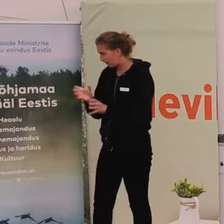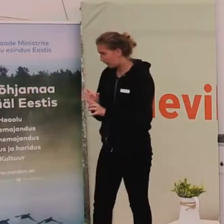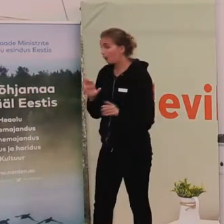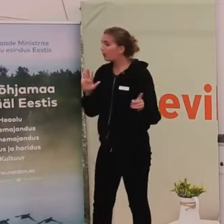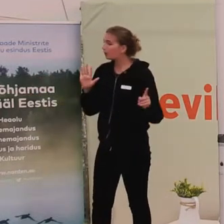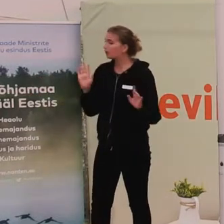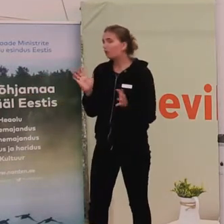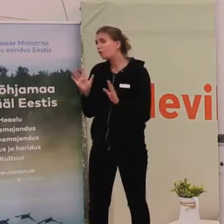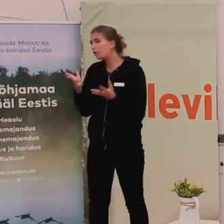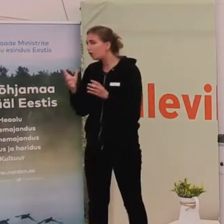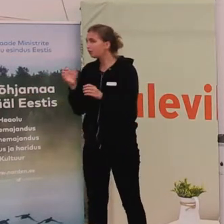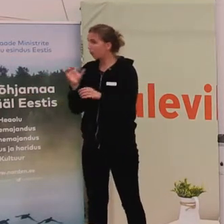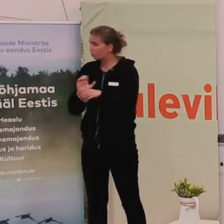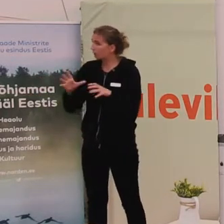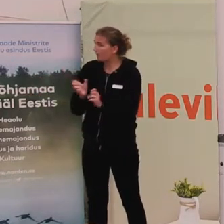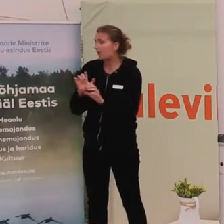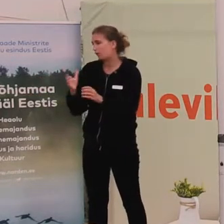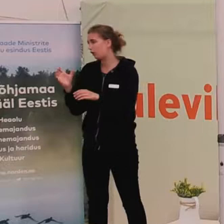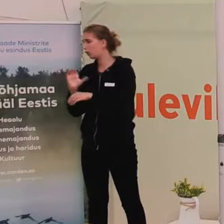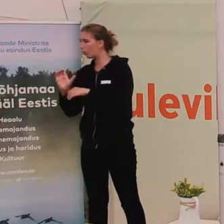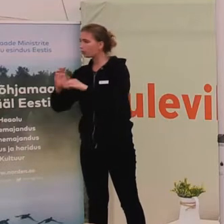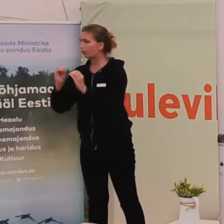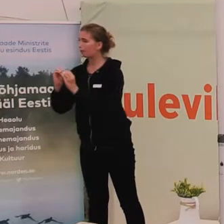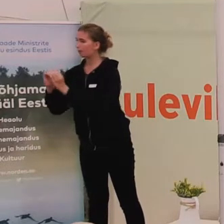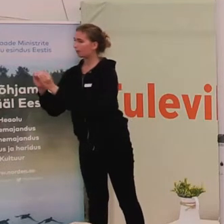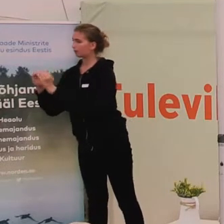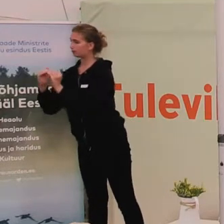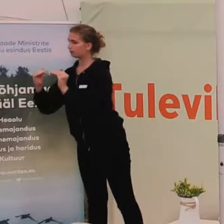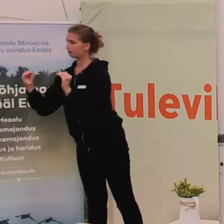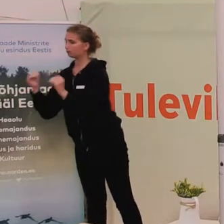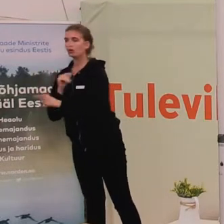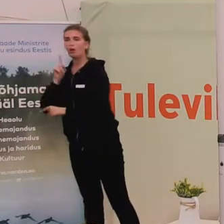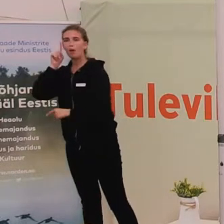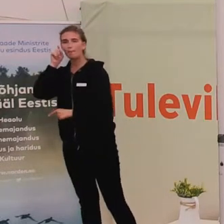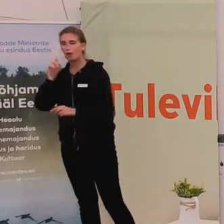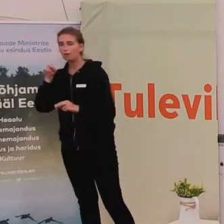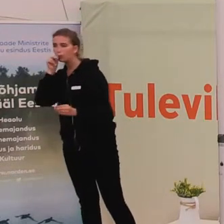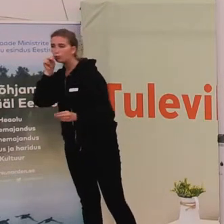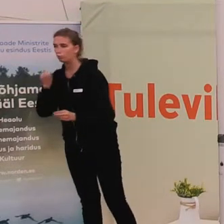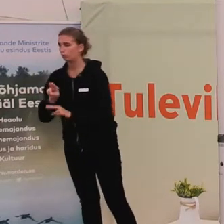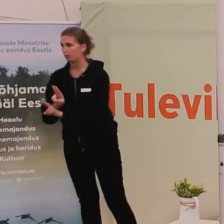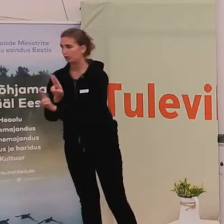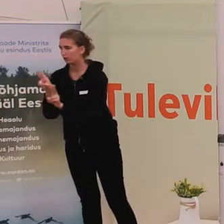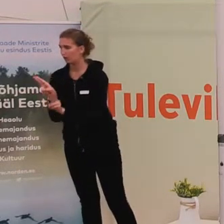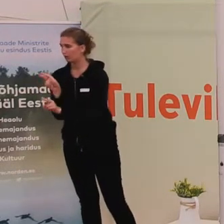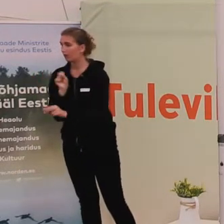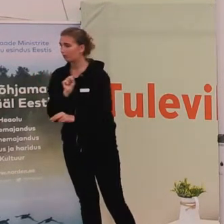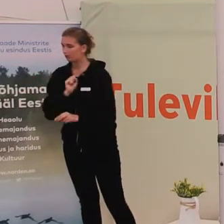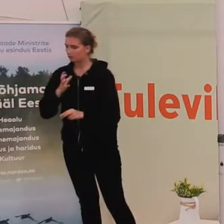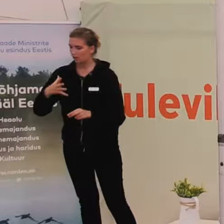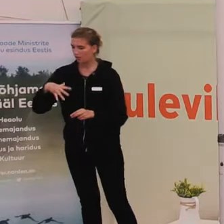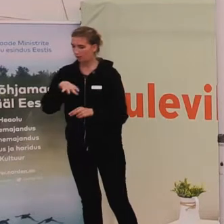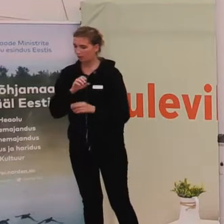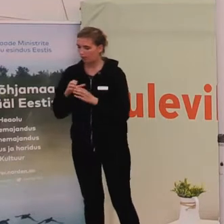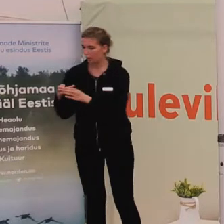sustainably. Okay, I start with the first question you asked. I think that nobody's to blame, because we as a society, we have